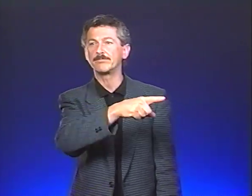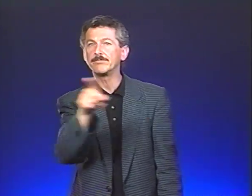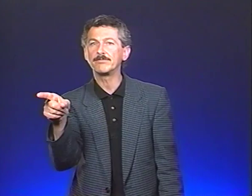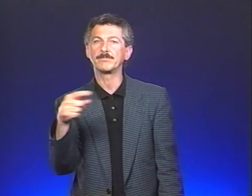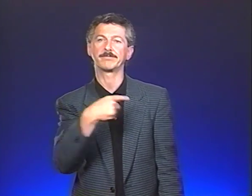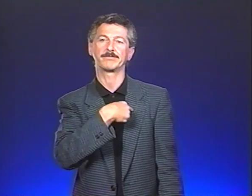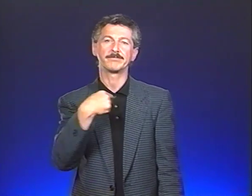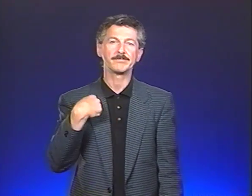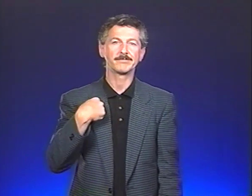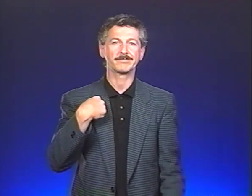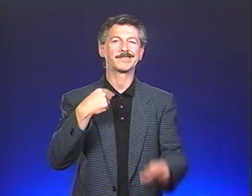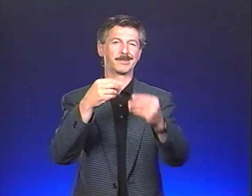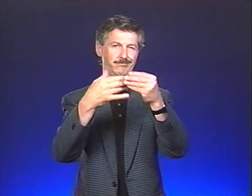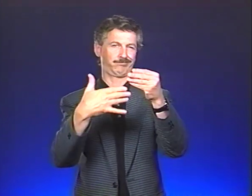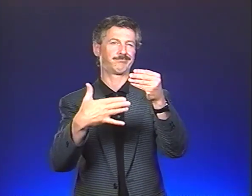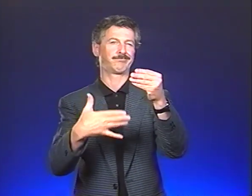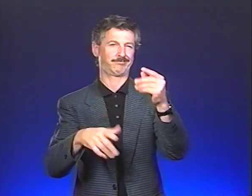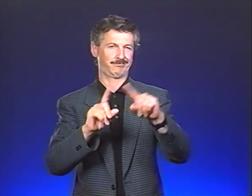four of us, and so forth.